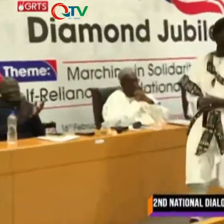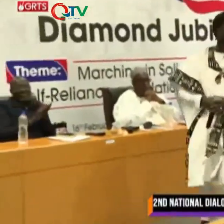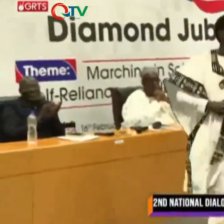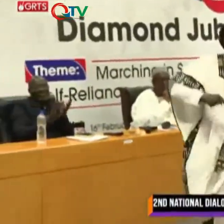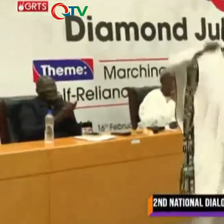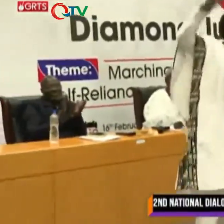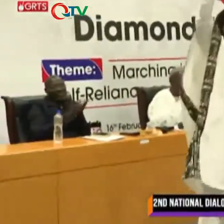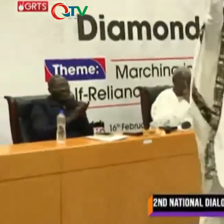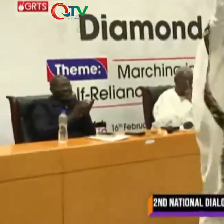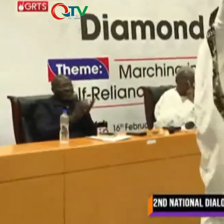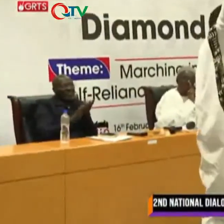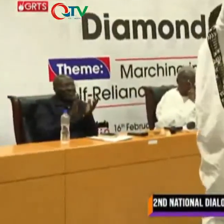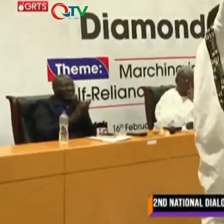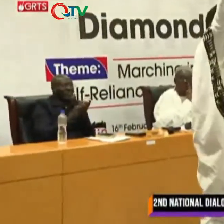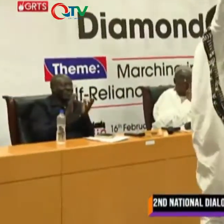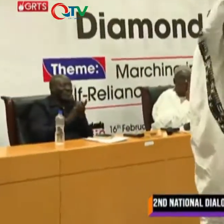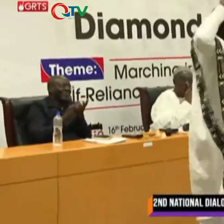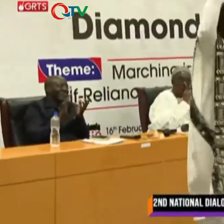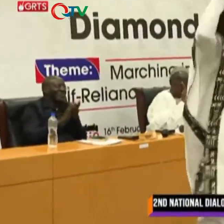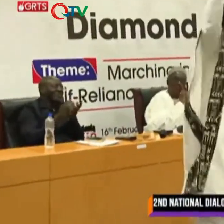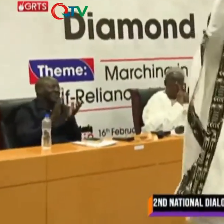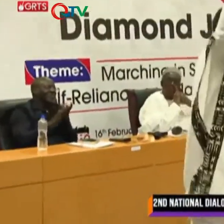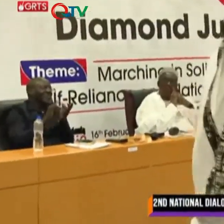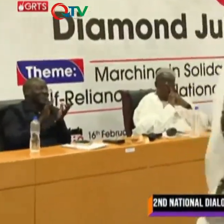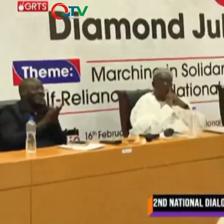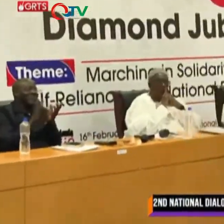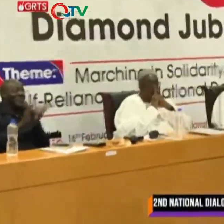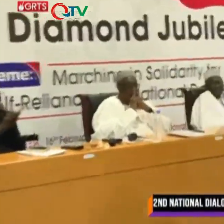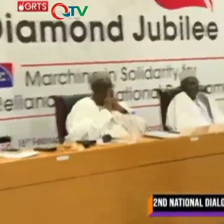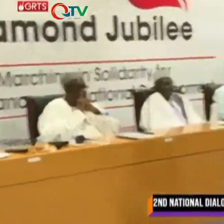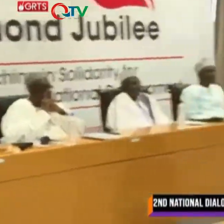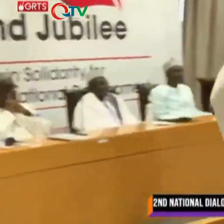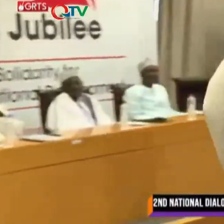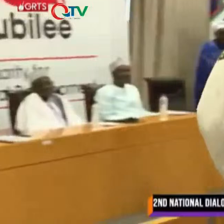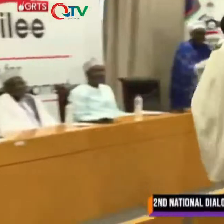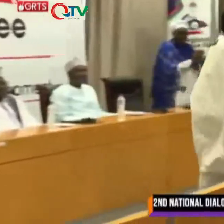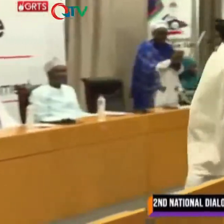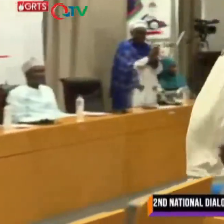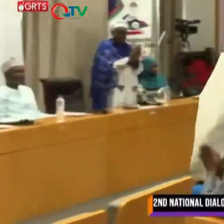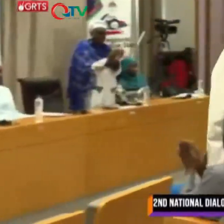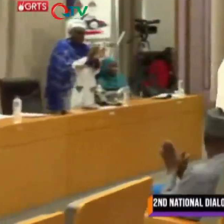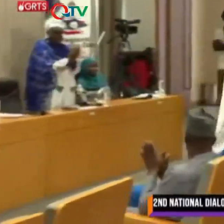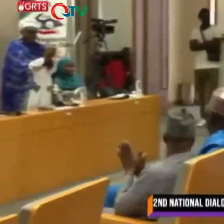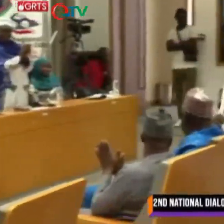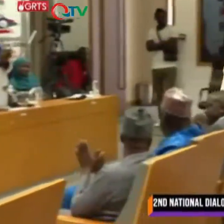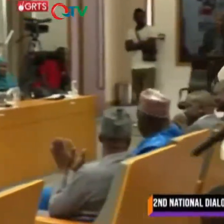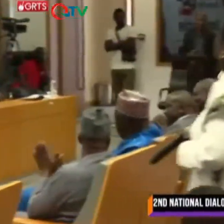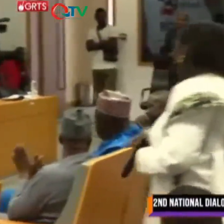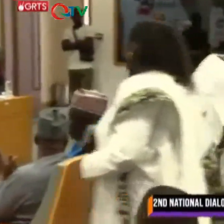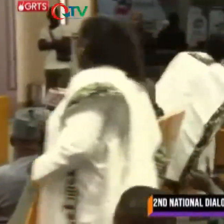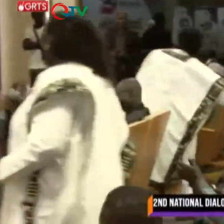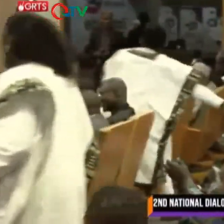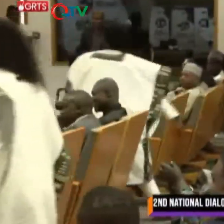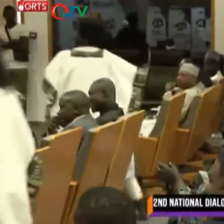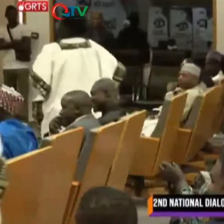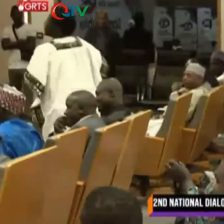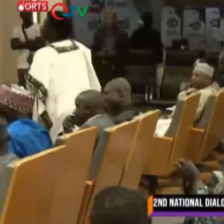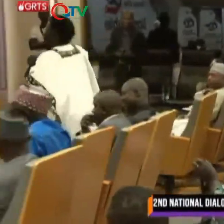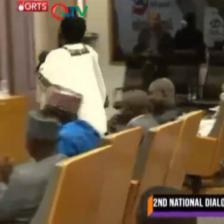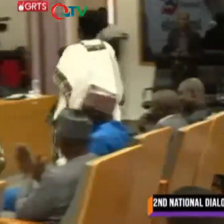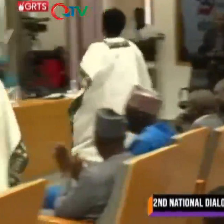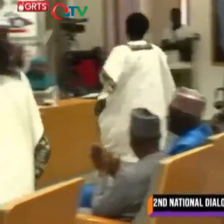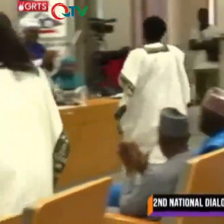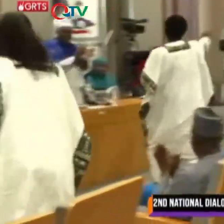Ala baraka jolle la ta jola na sama mo jolle tikisa jola na sama diata